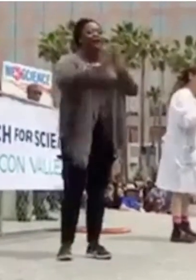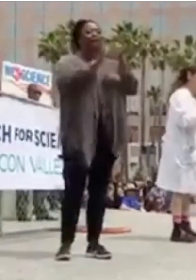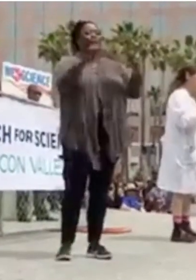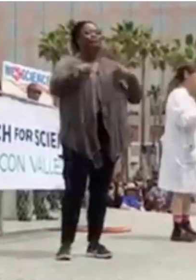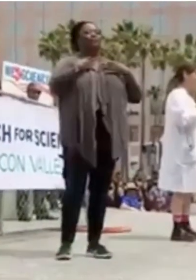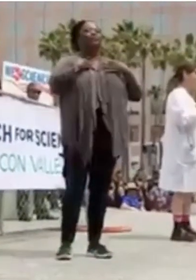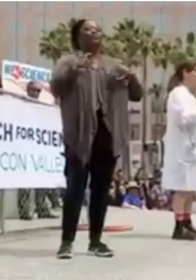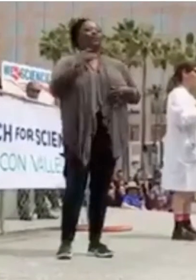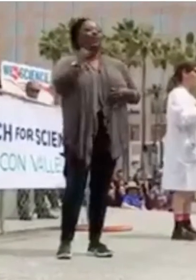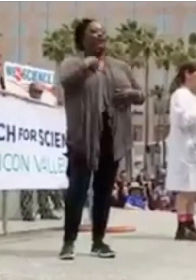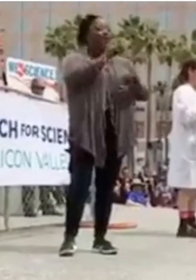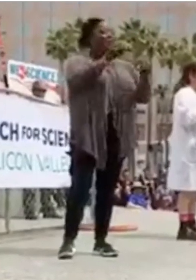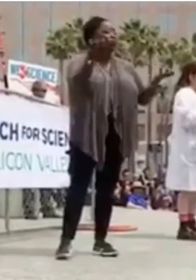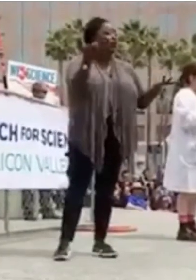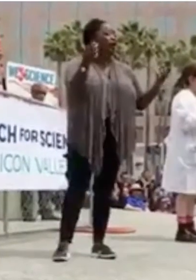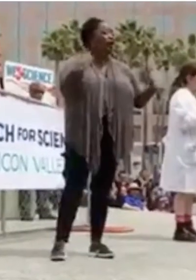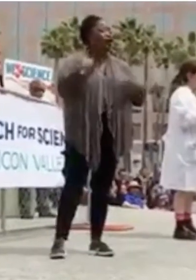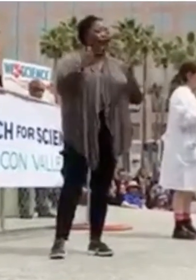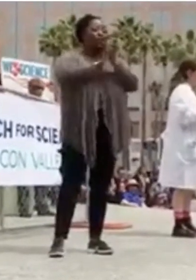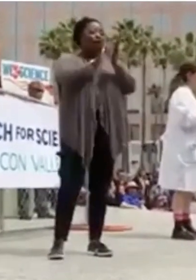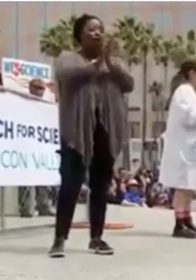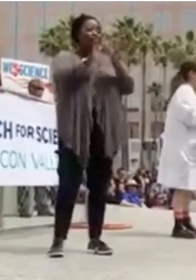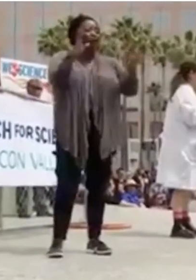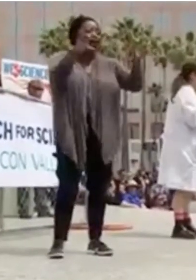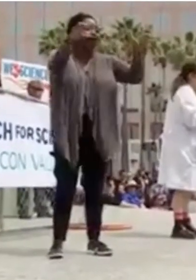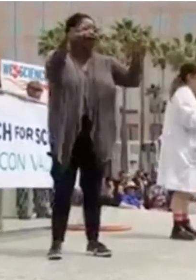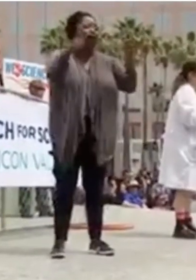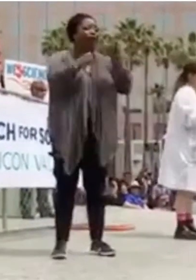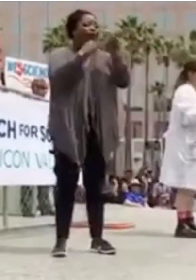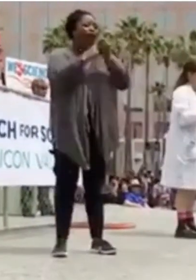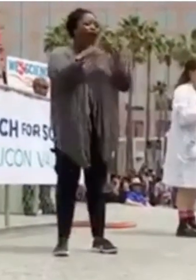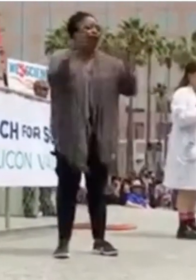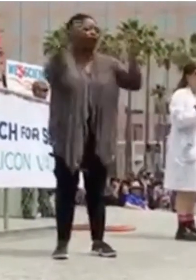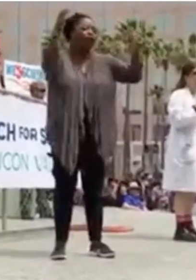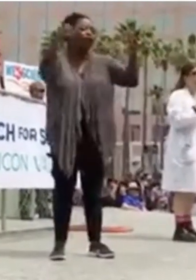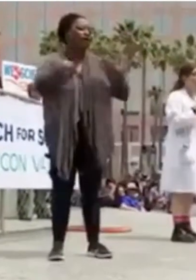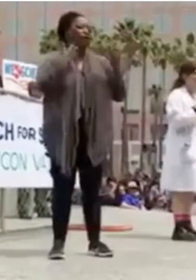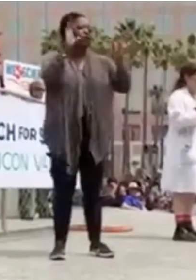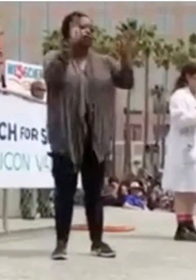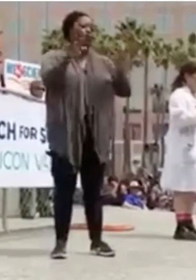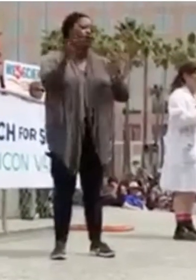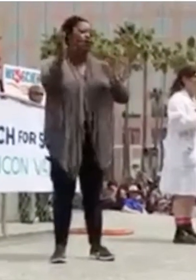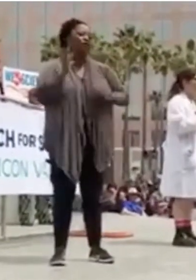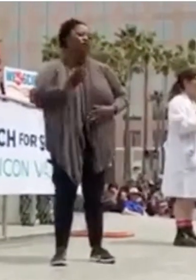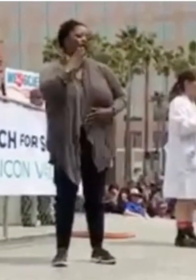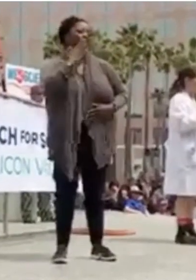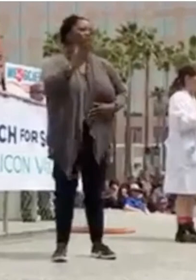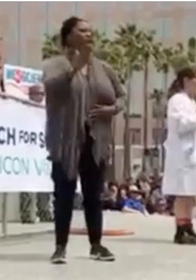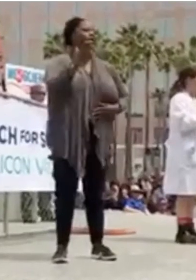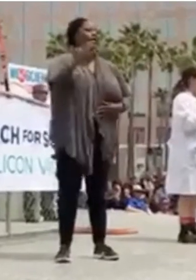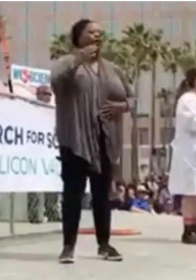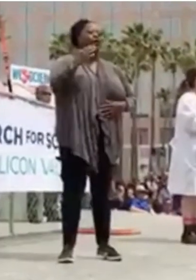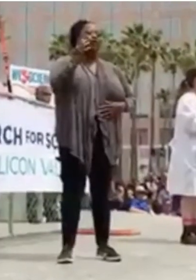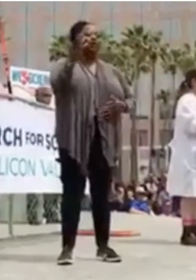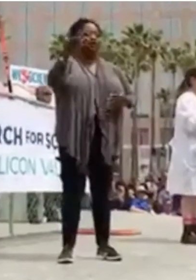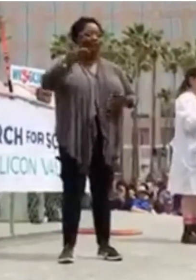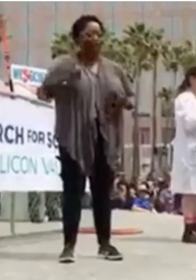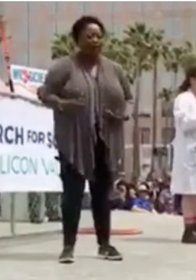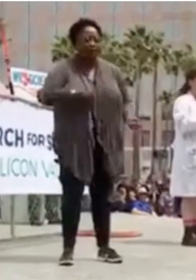I feel like y'all are riled up enough to be here. There's so many great speakers. Thank you for having me, and